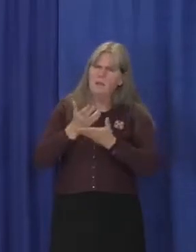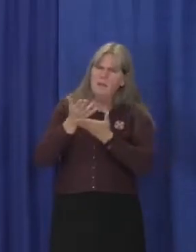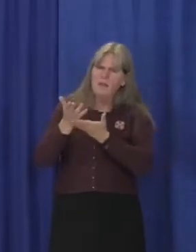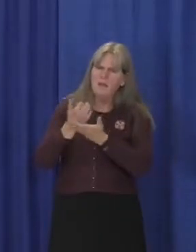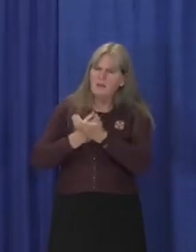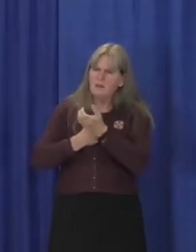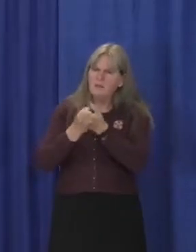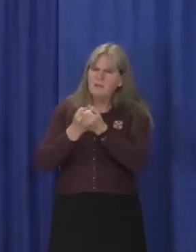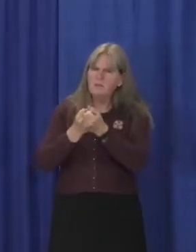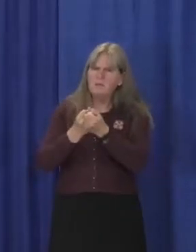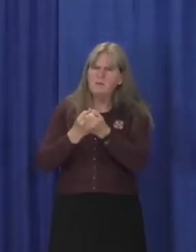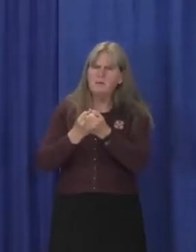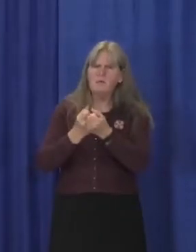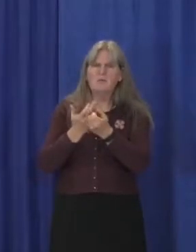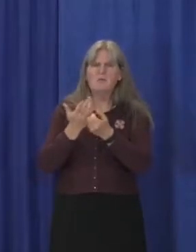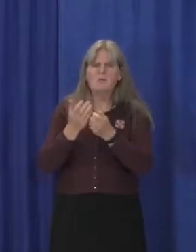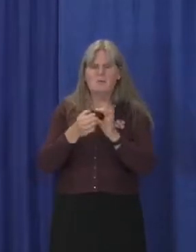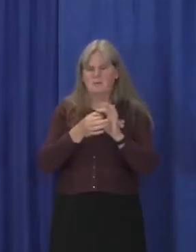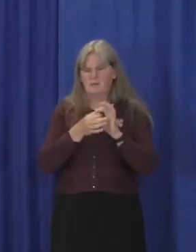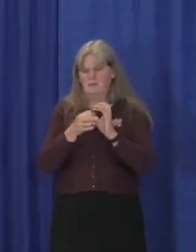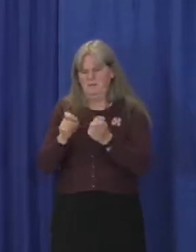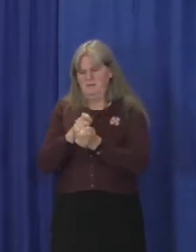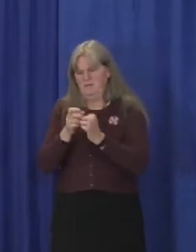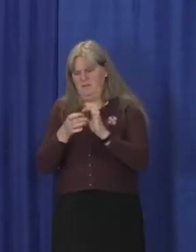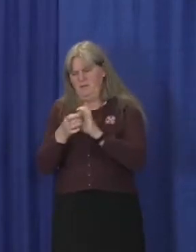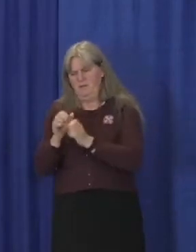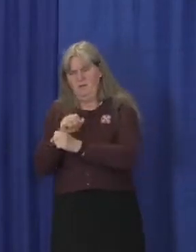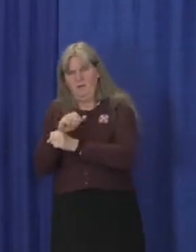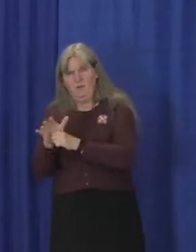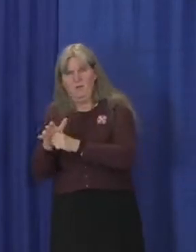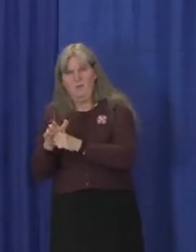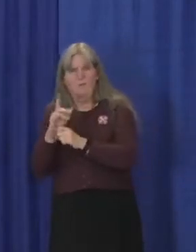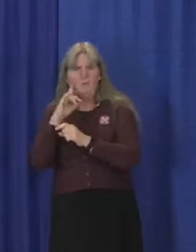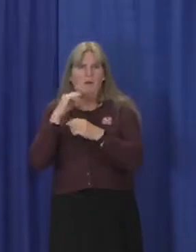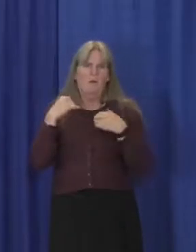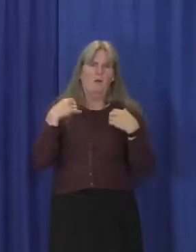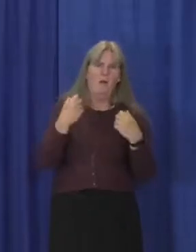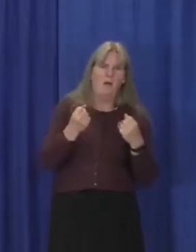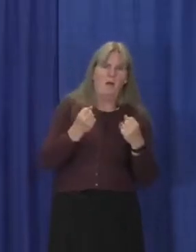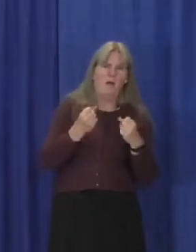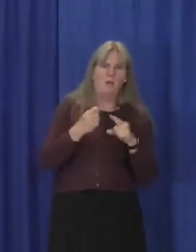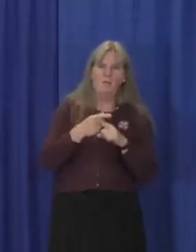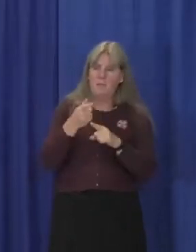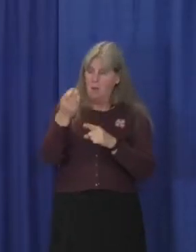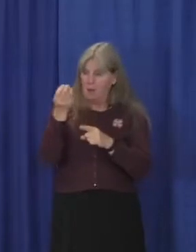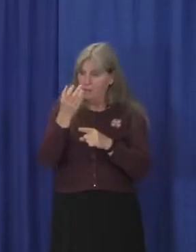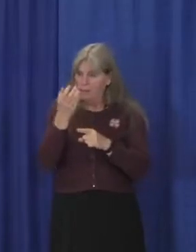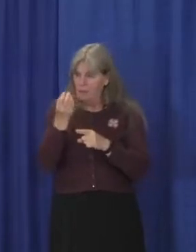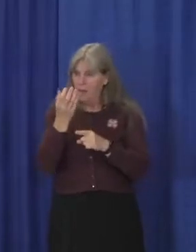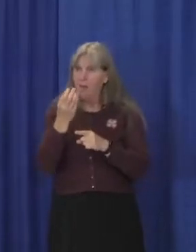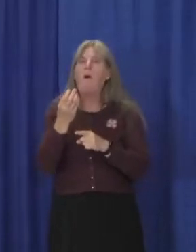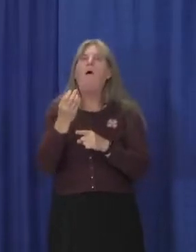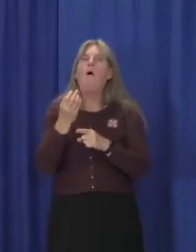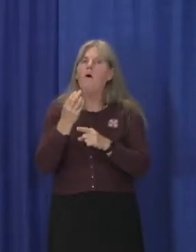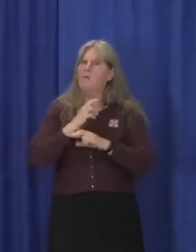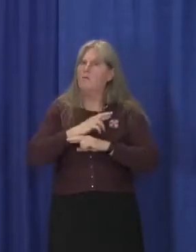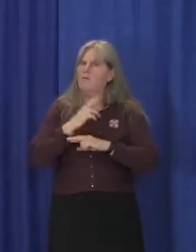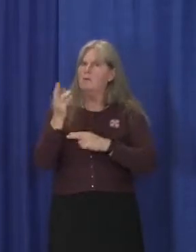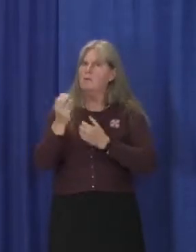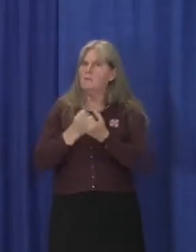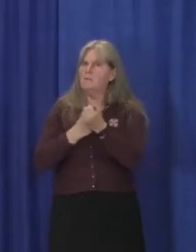COVID specific or for mental or social issues in general, has the voice of those meetings and that leadership in mind.